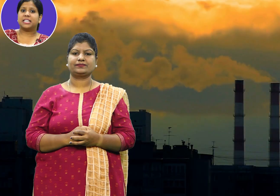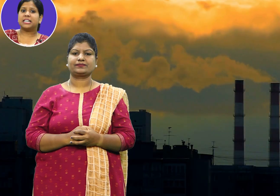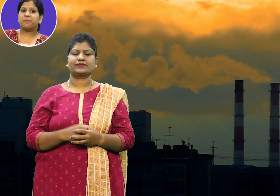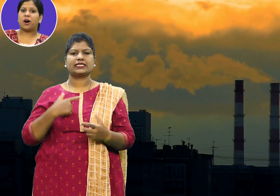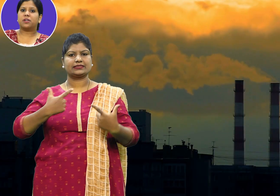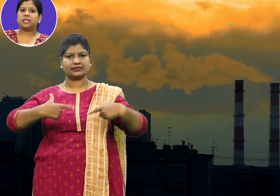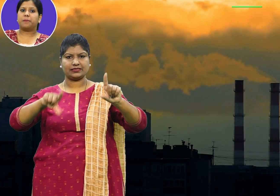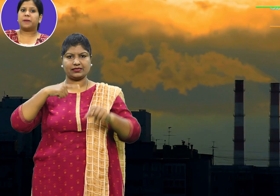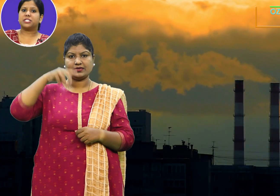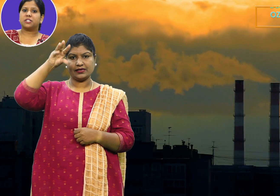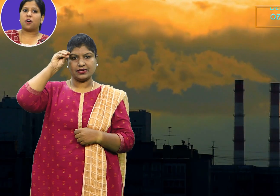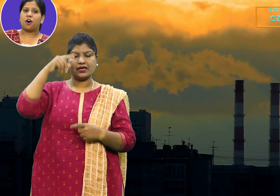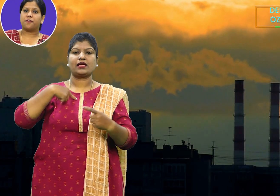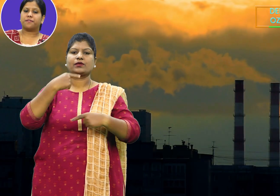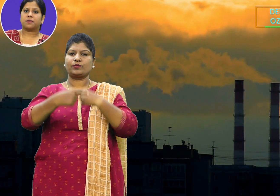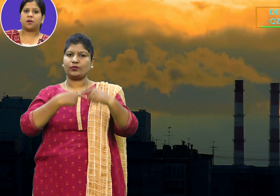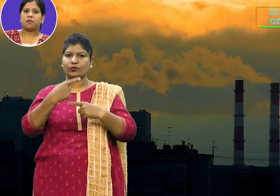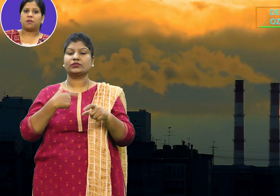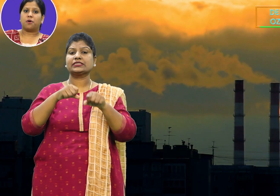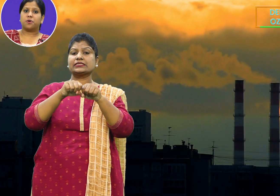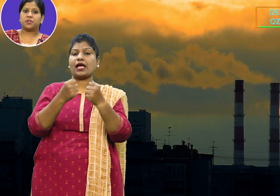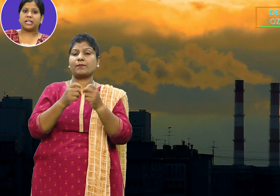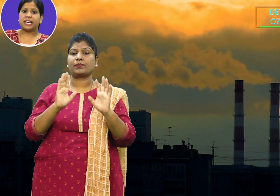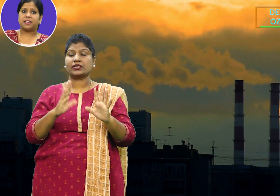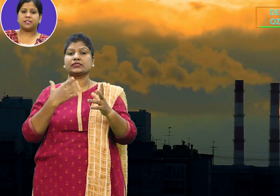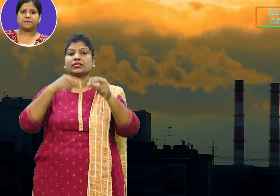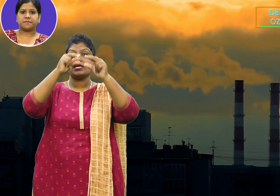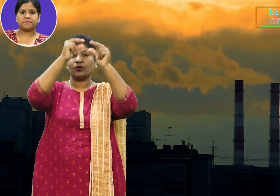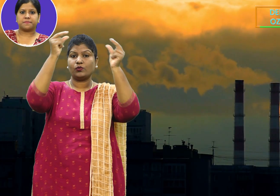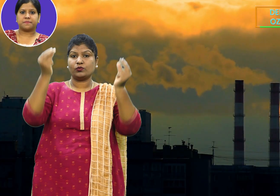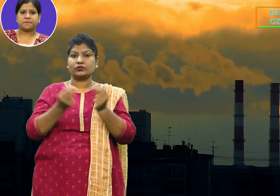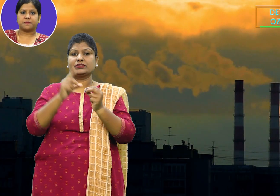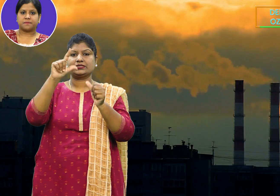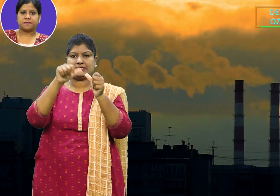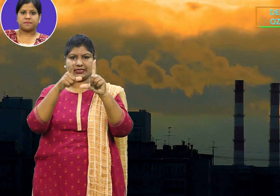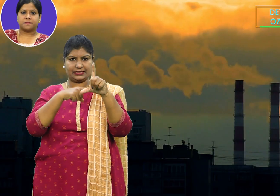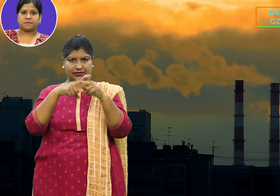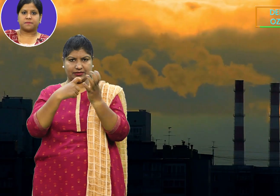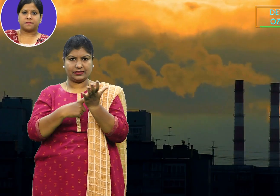Let's learn about depletion of ozone layer.